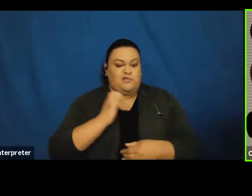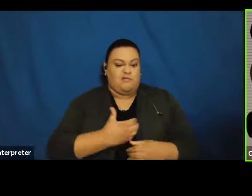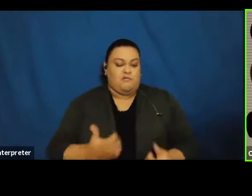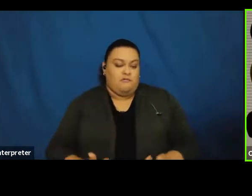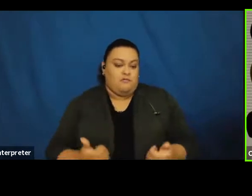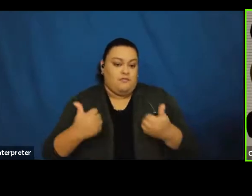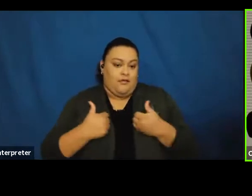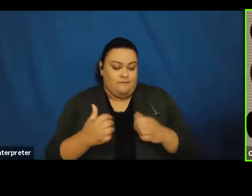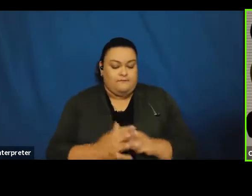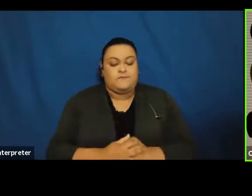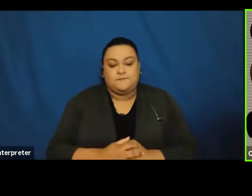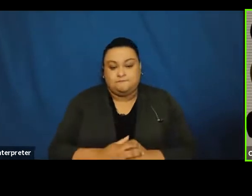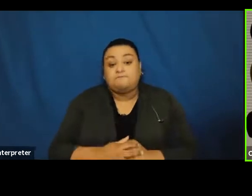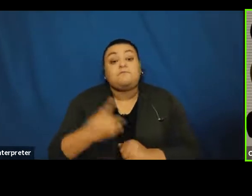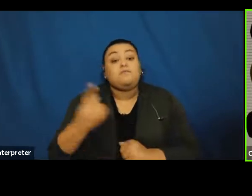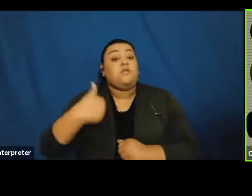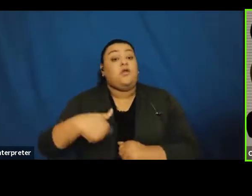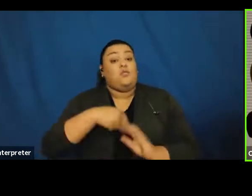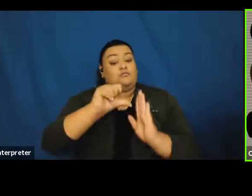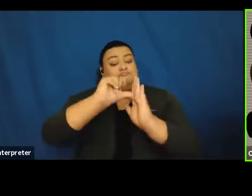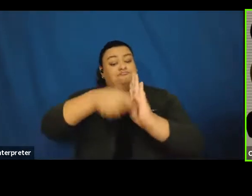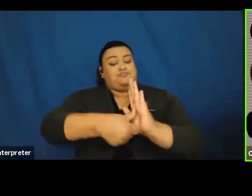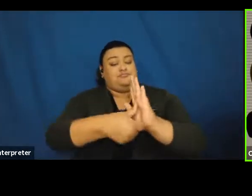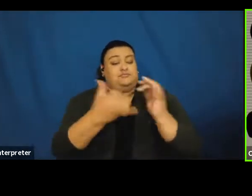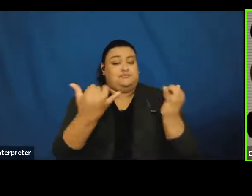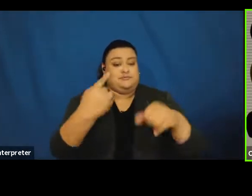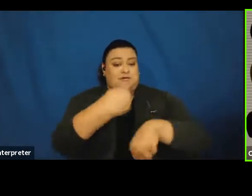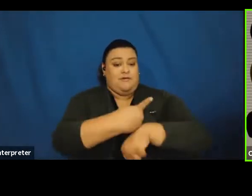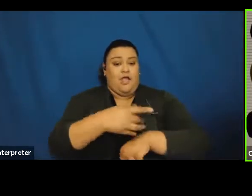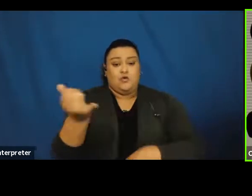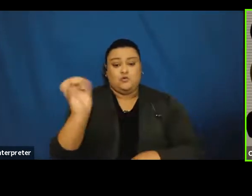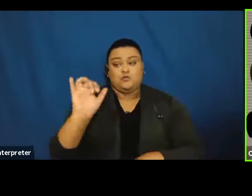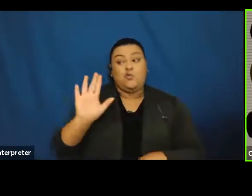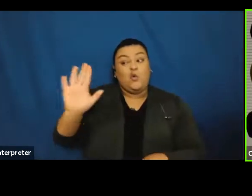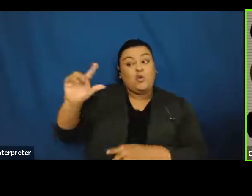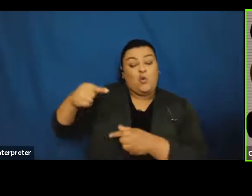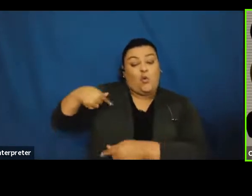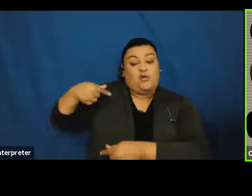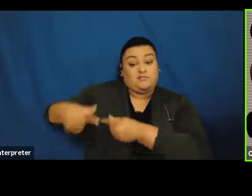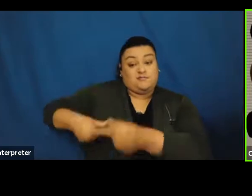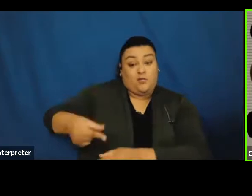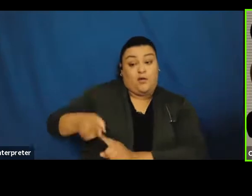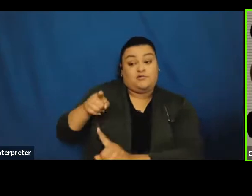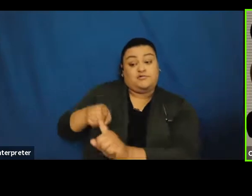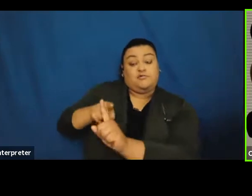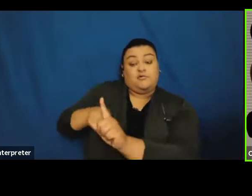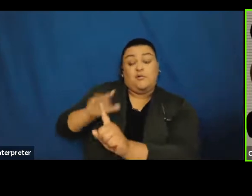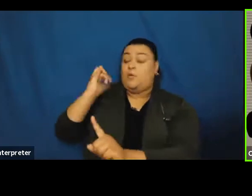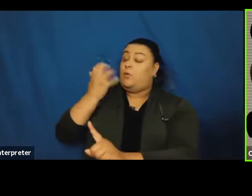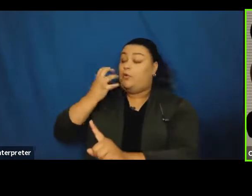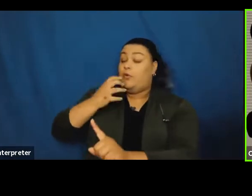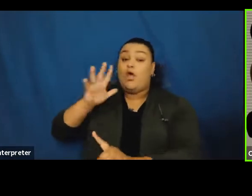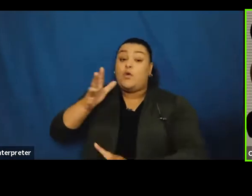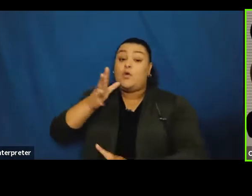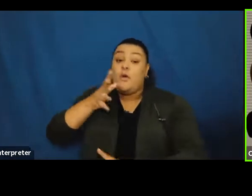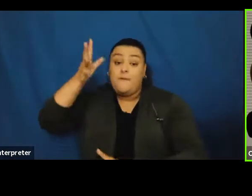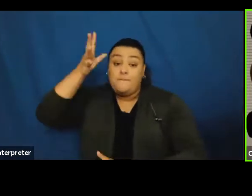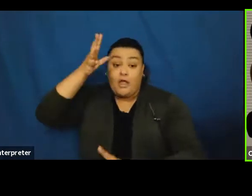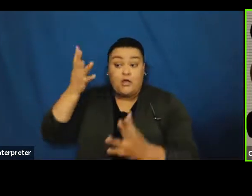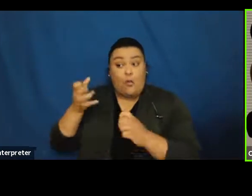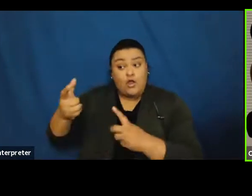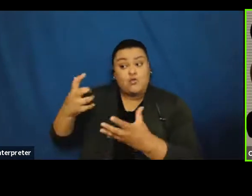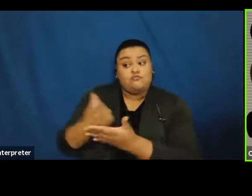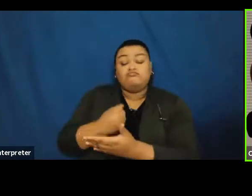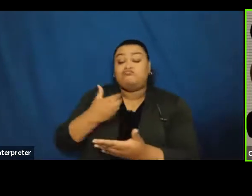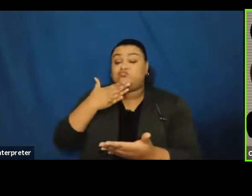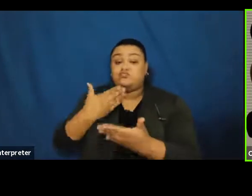thing that we have to stress today in your generation, that tell your parents, your parents want you to get a good job, and